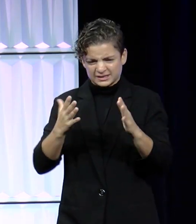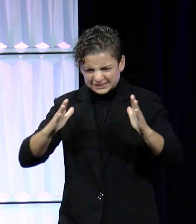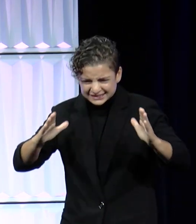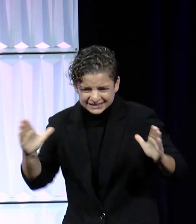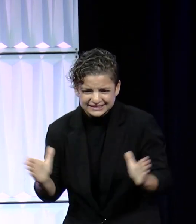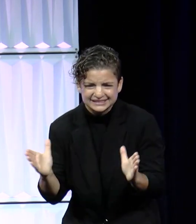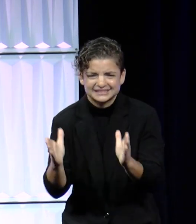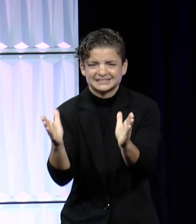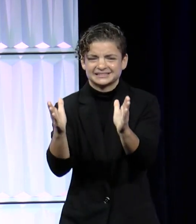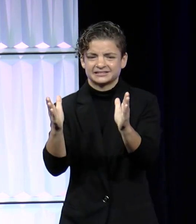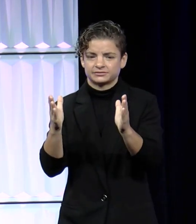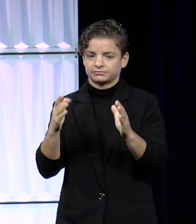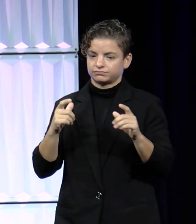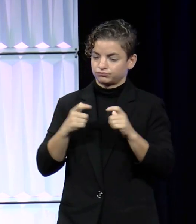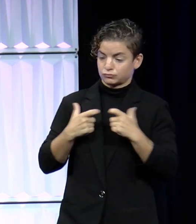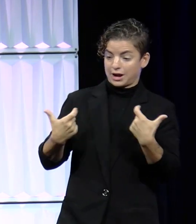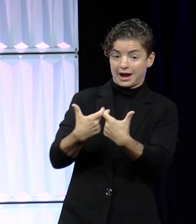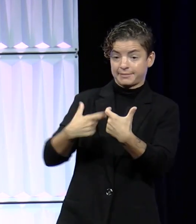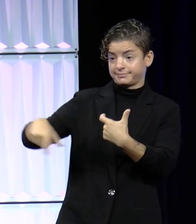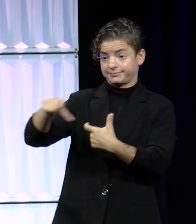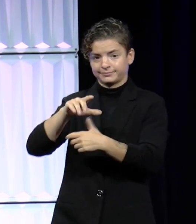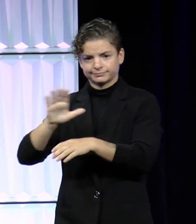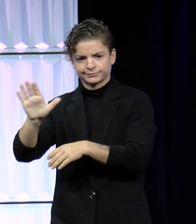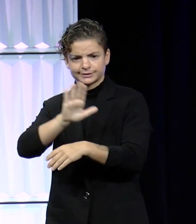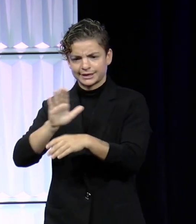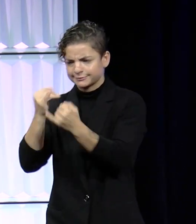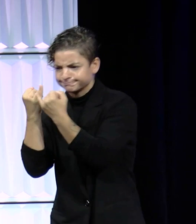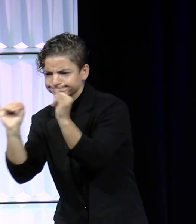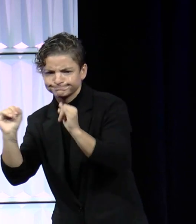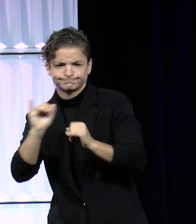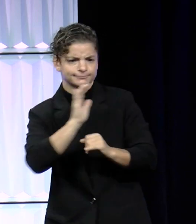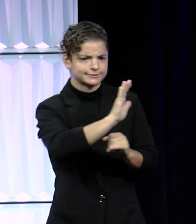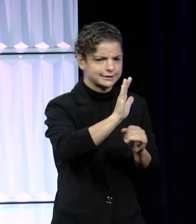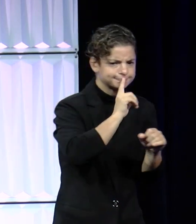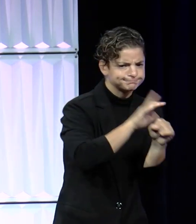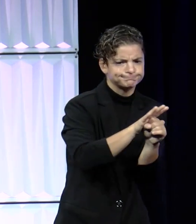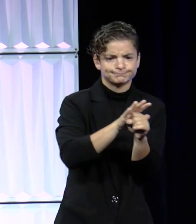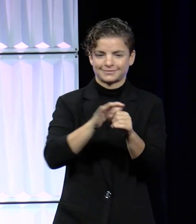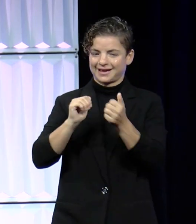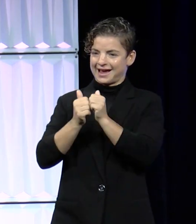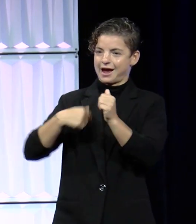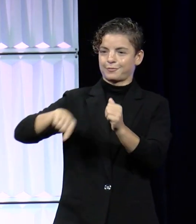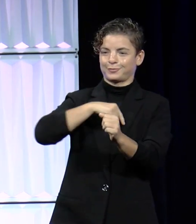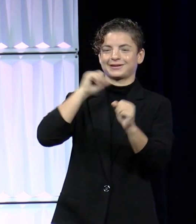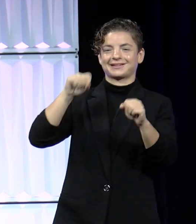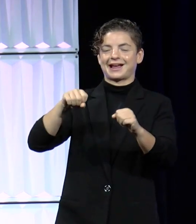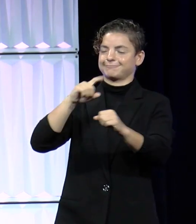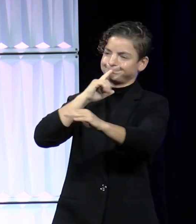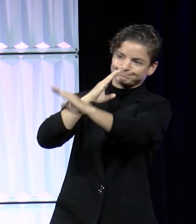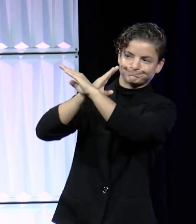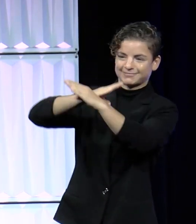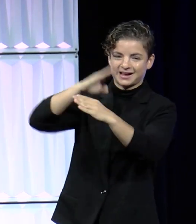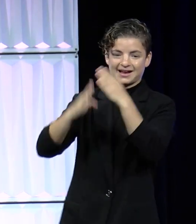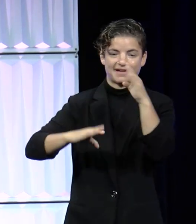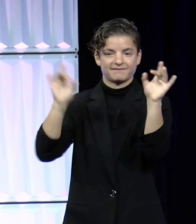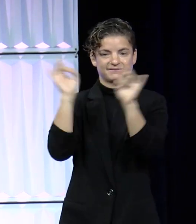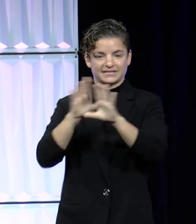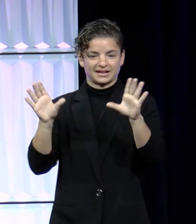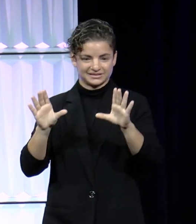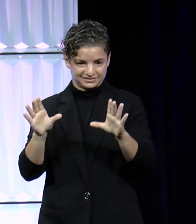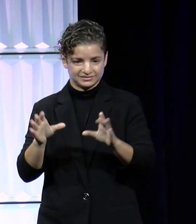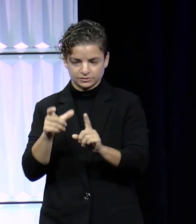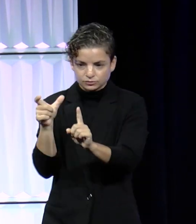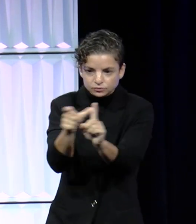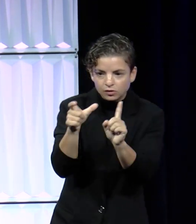as essential components of how we end sexual assault and domestic violence and stalking. We've got to vastly improve